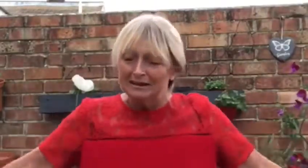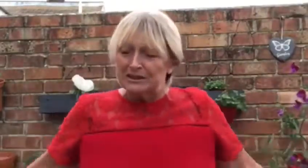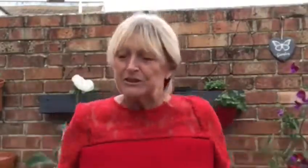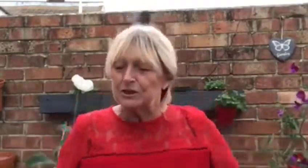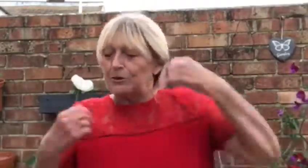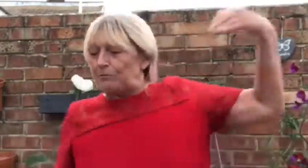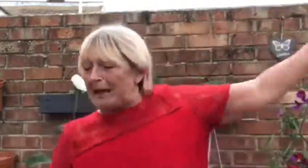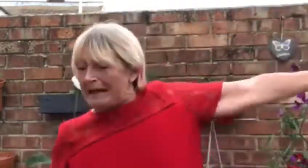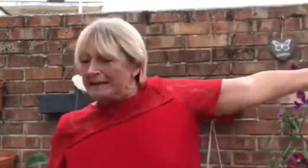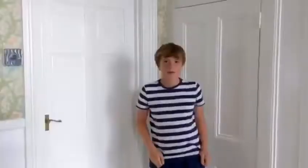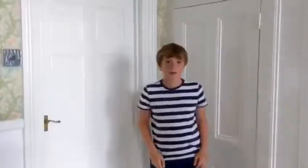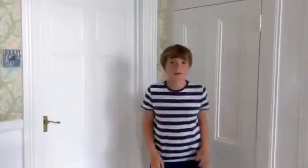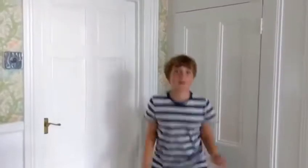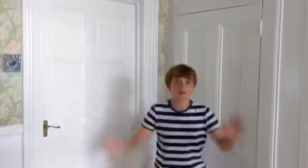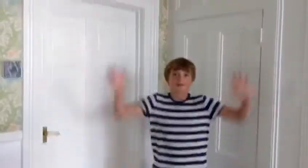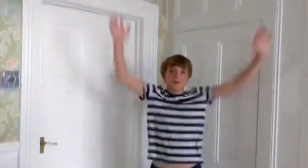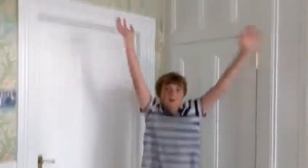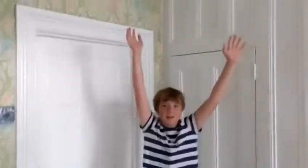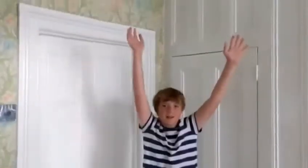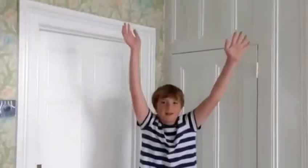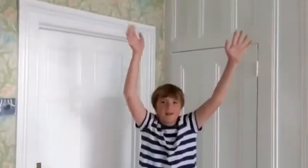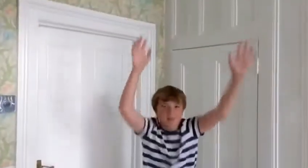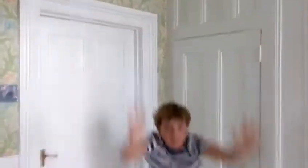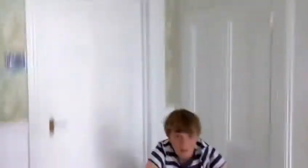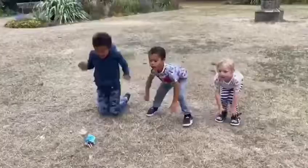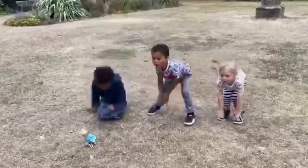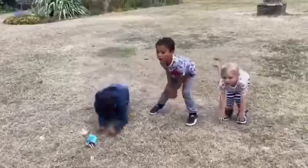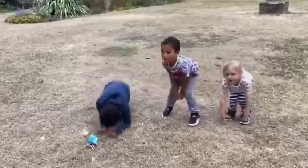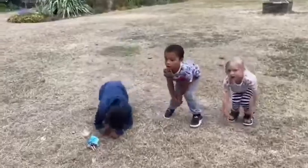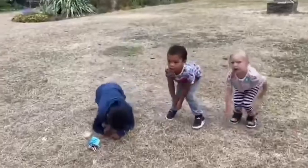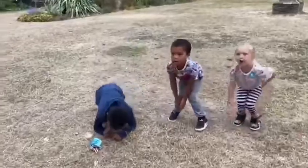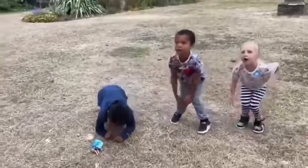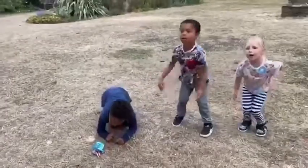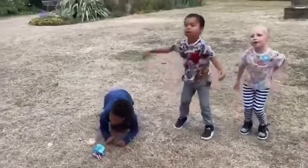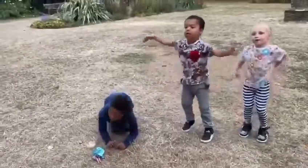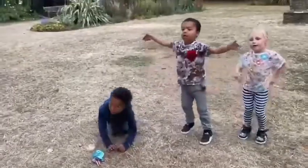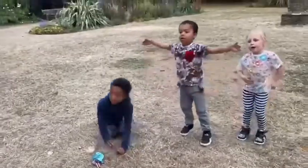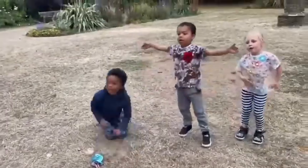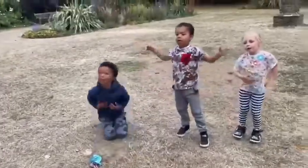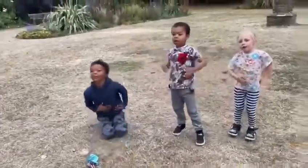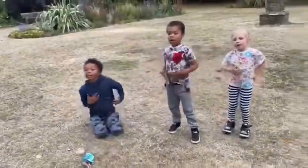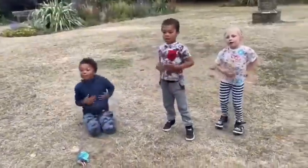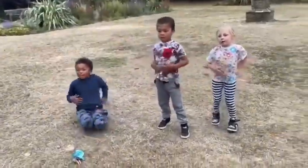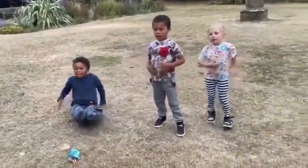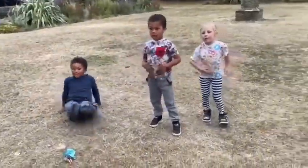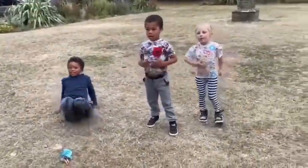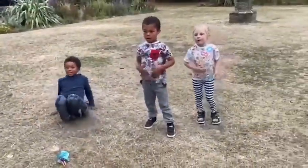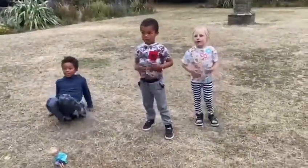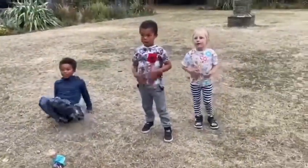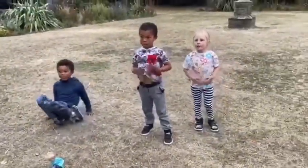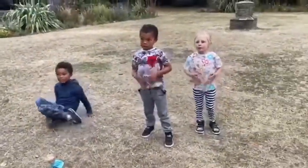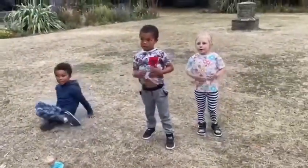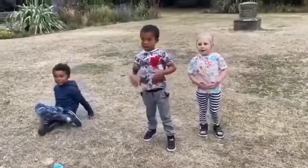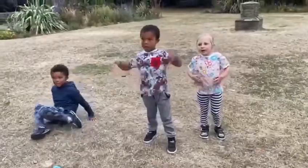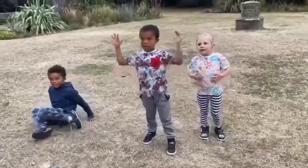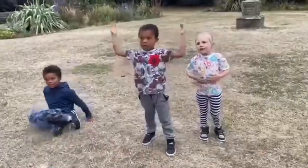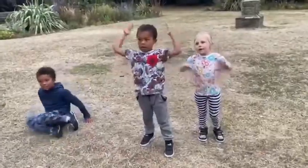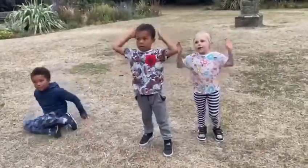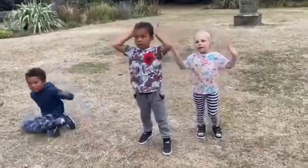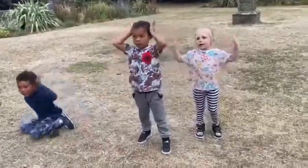He's the god of the big, god of the little God of the stuff, somewhere in the middle The